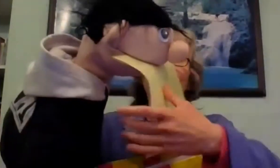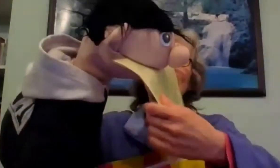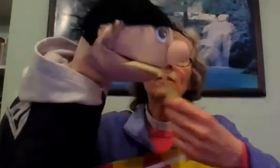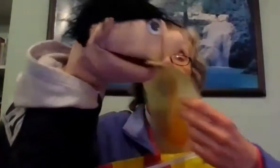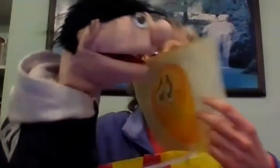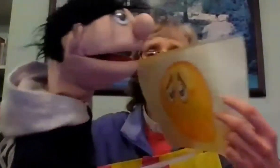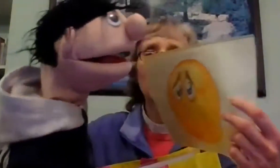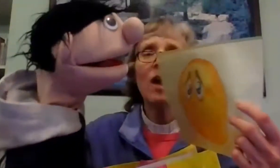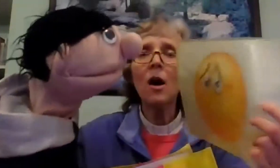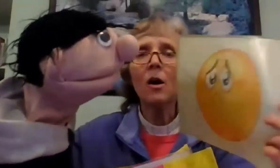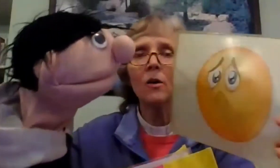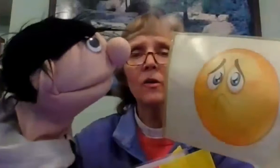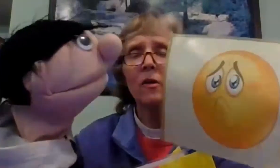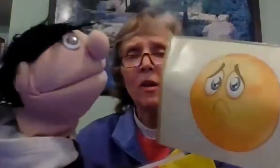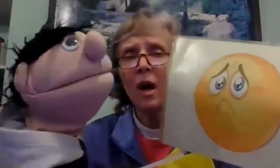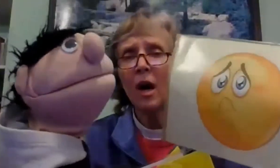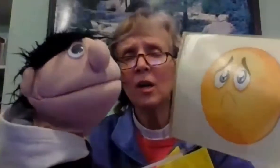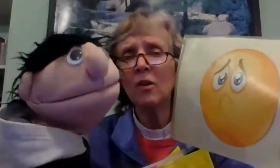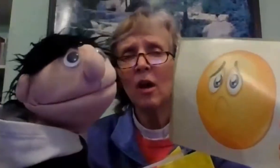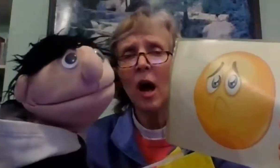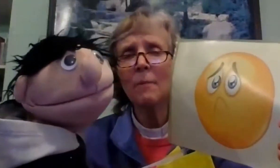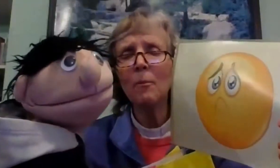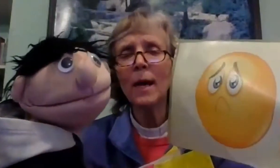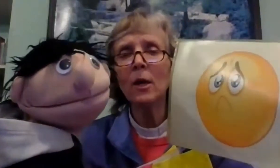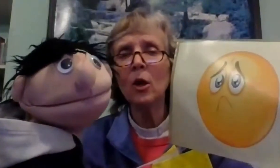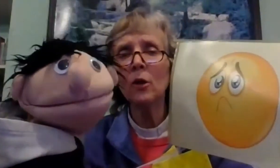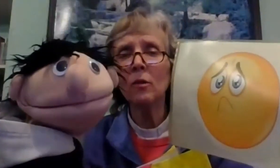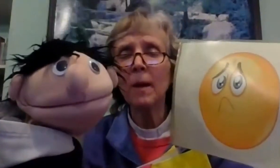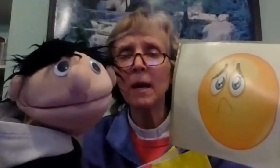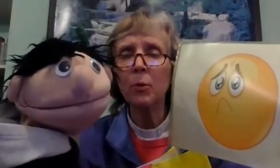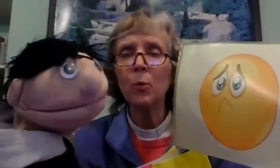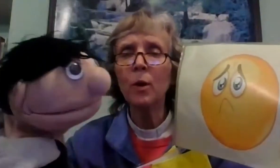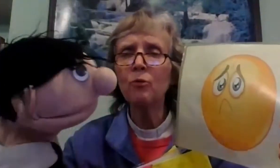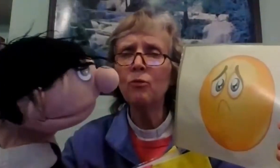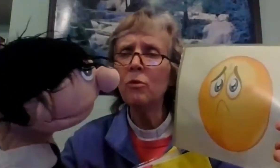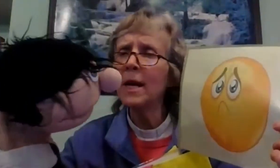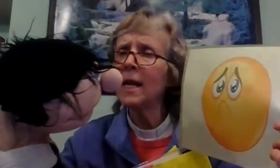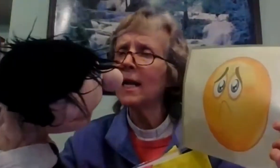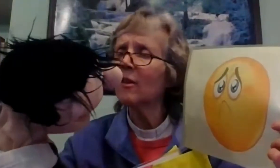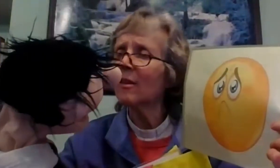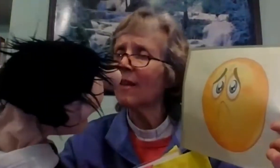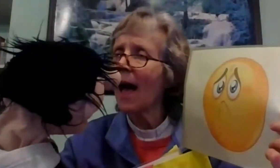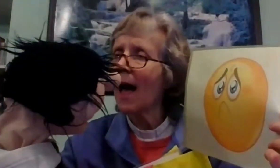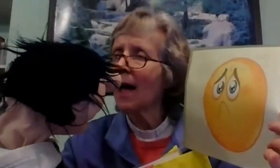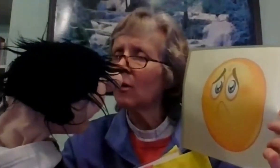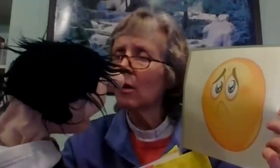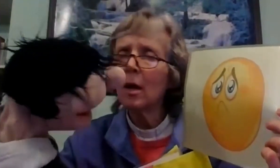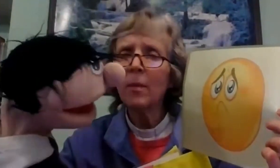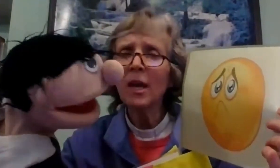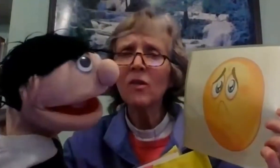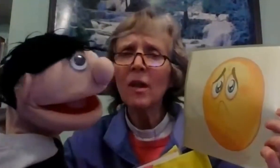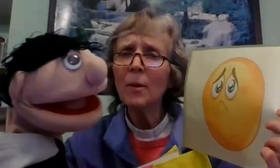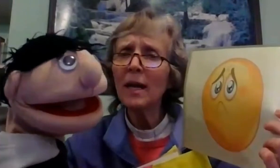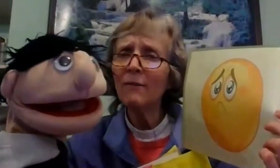It starts at a time when God's people were really sad because they were living